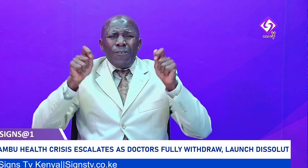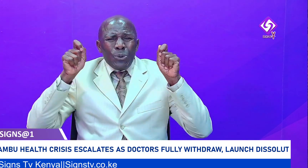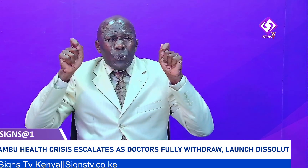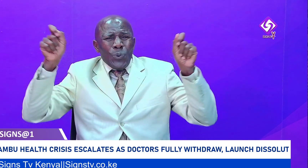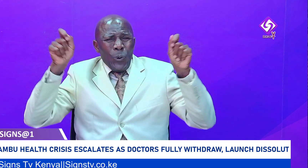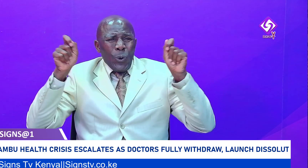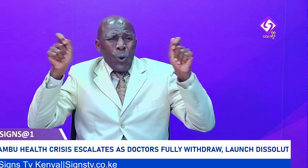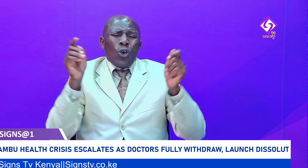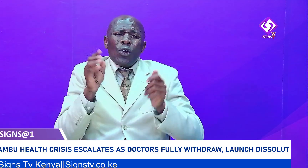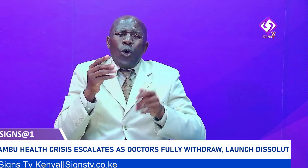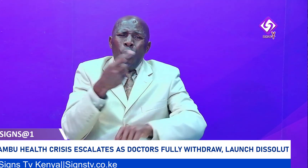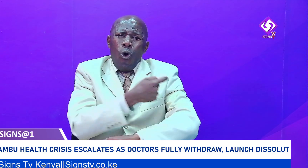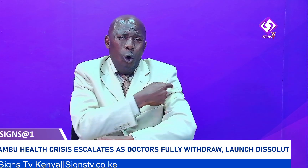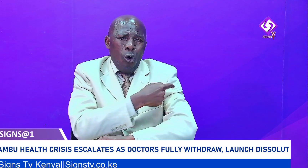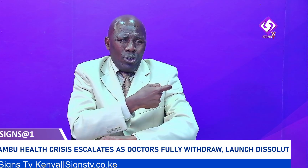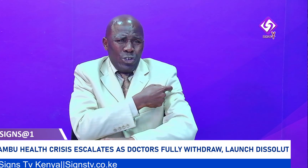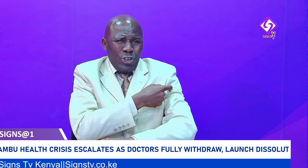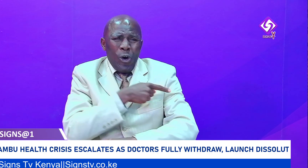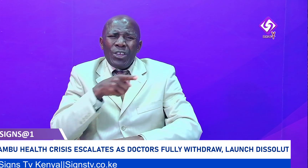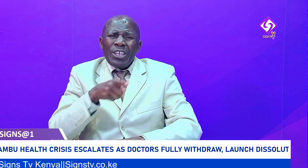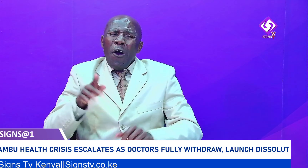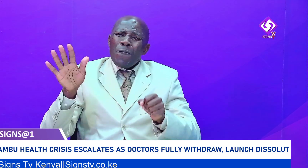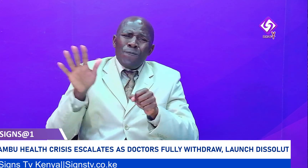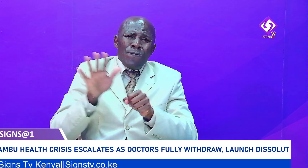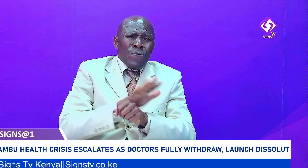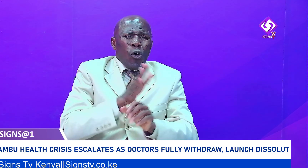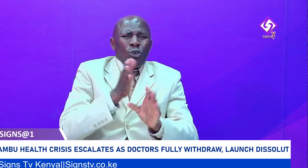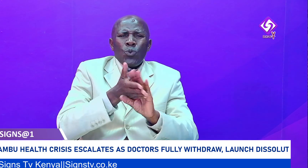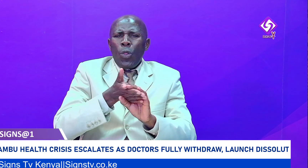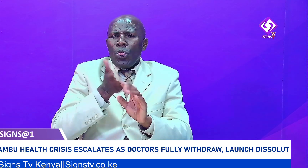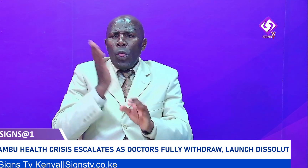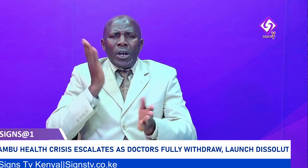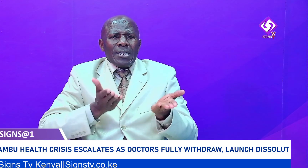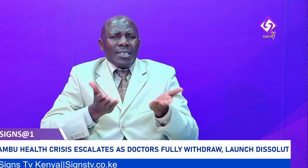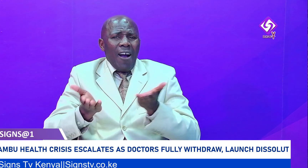from all health facilities and staged demonstration in the streets.